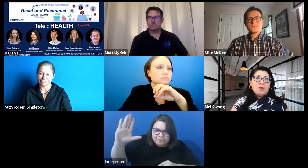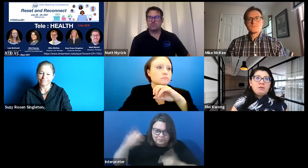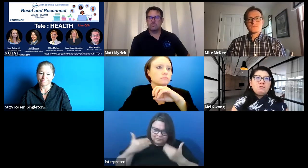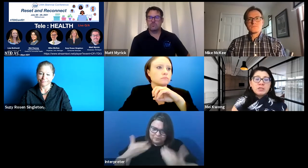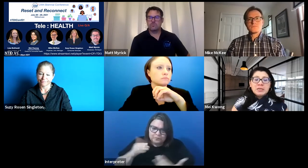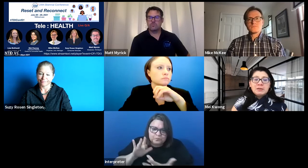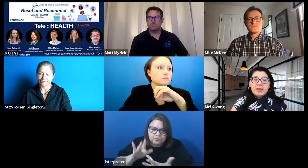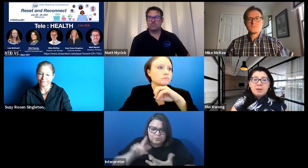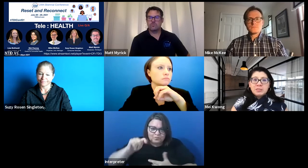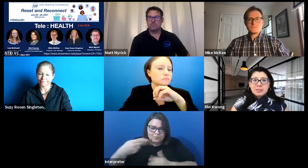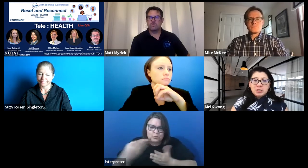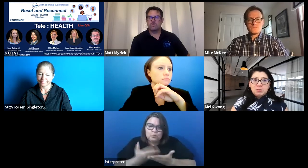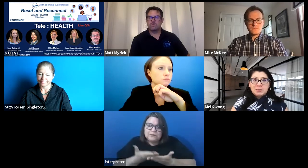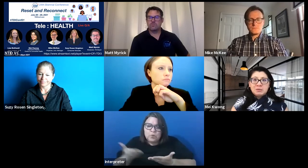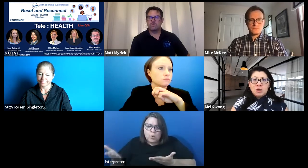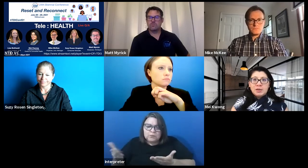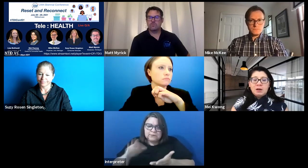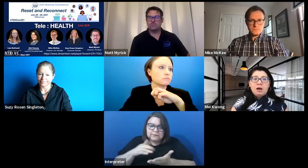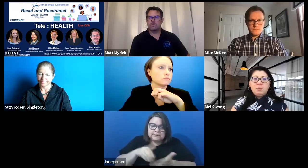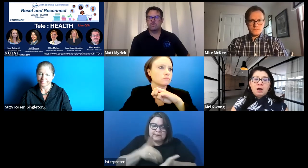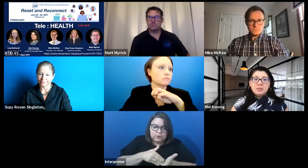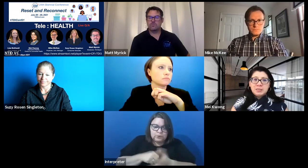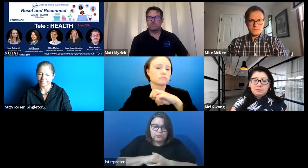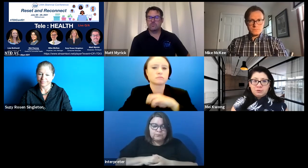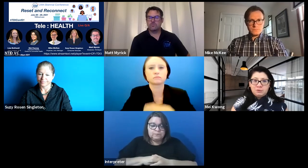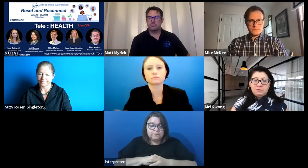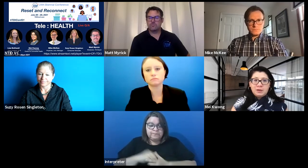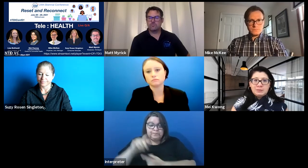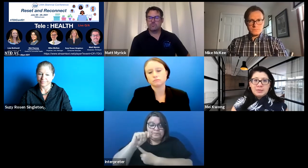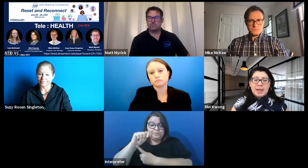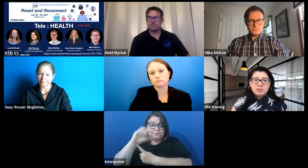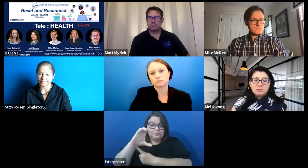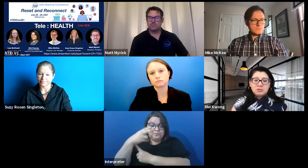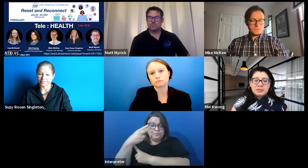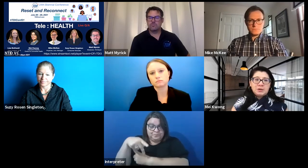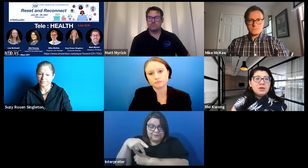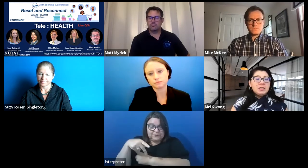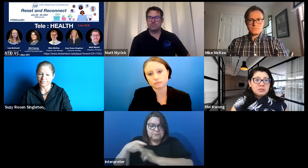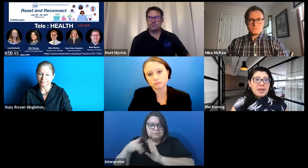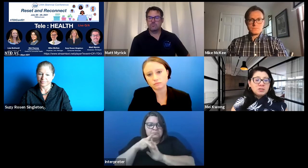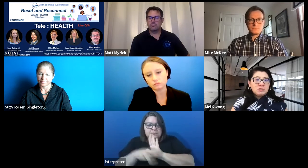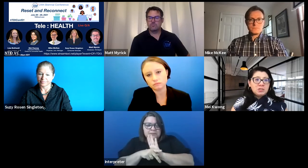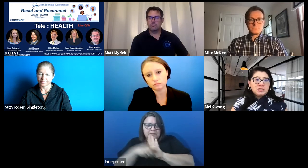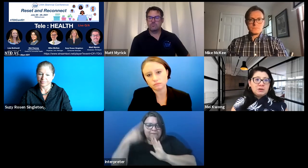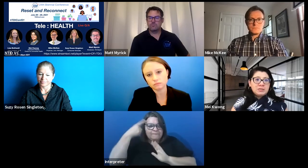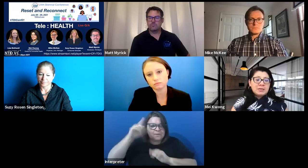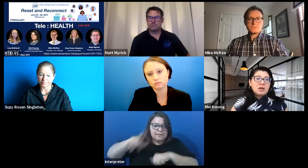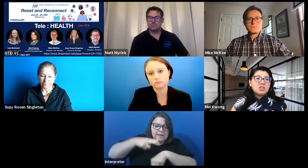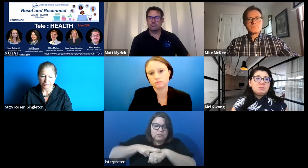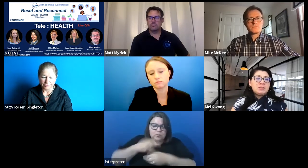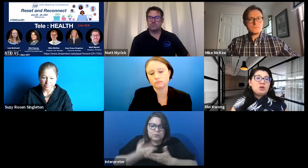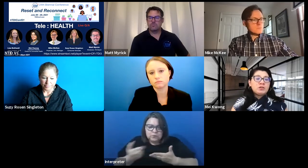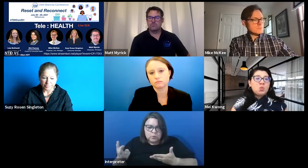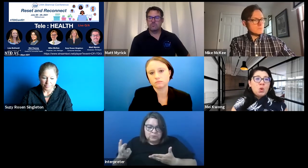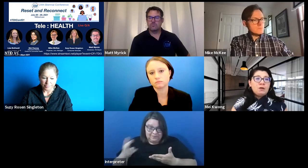There are 14 of them. CCHP is the one on policy it's a national resource center. There's a national resource center on